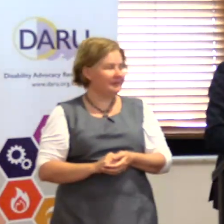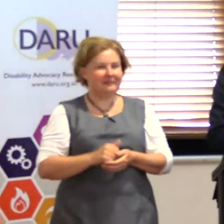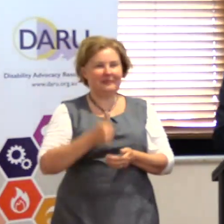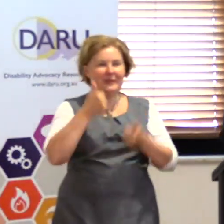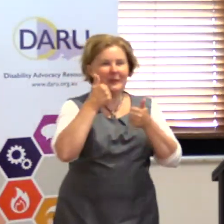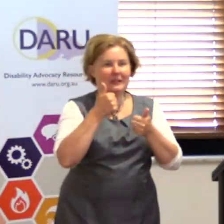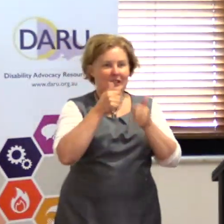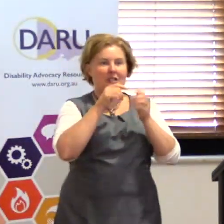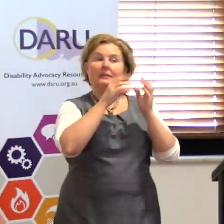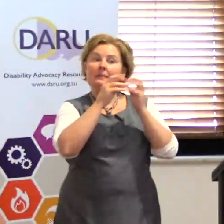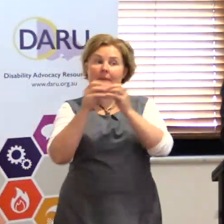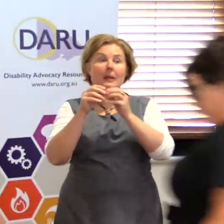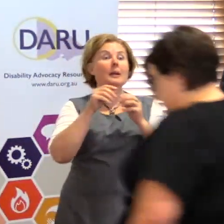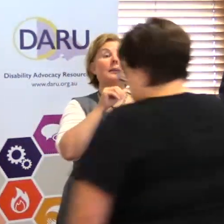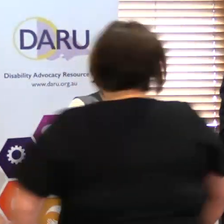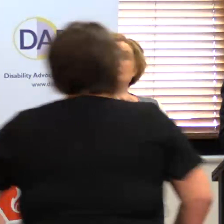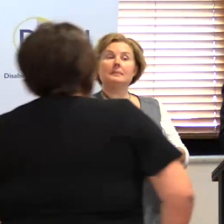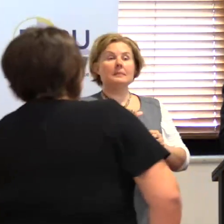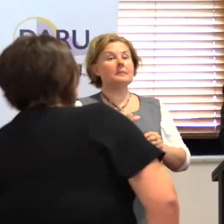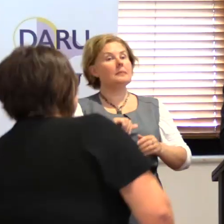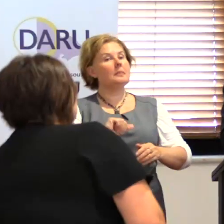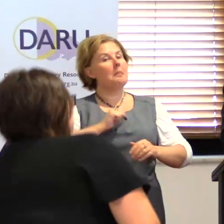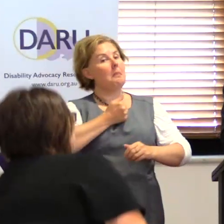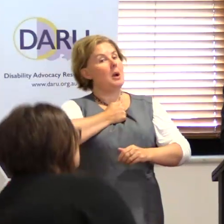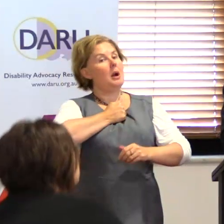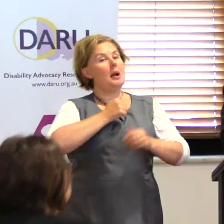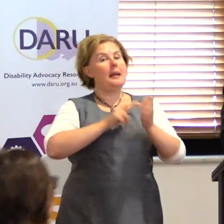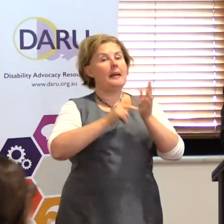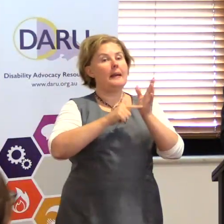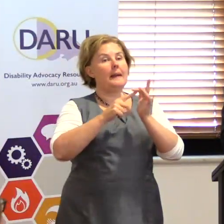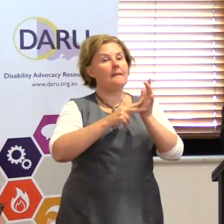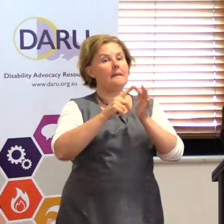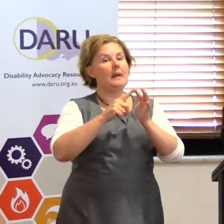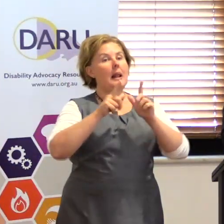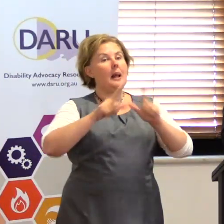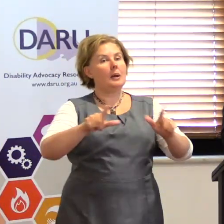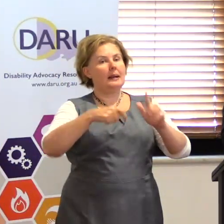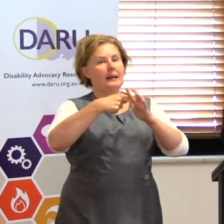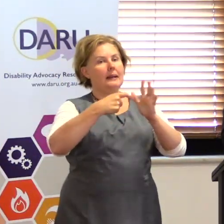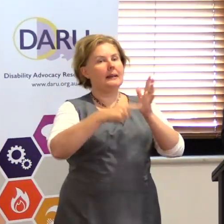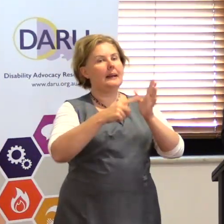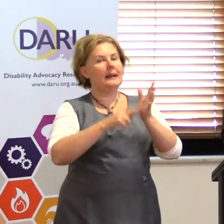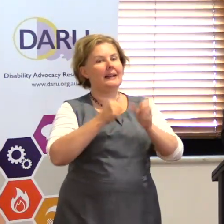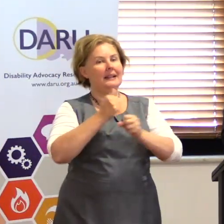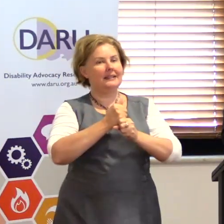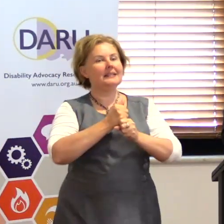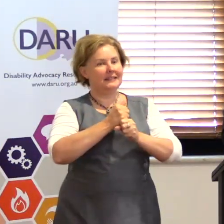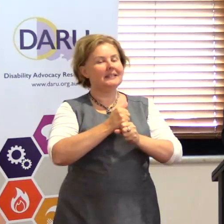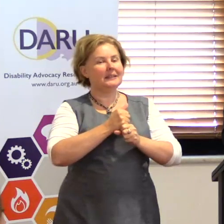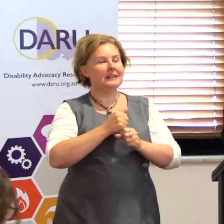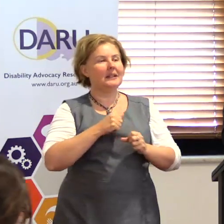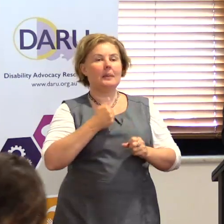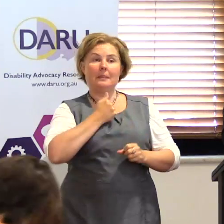Good yigu, which is welcome in my native language of Gauteng. My name is Scott Avery. I'm an